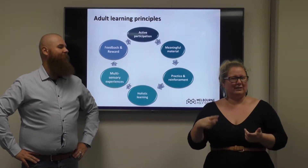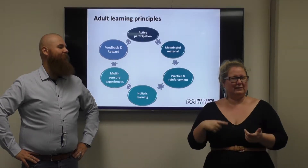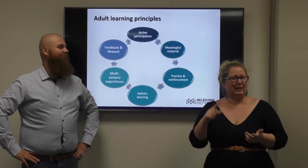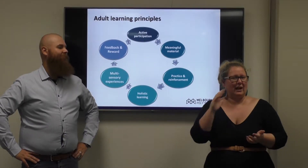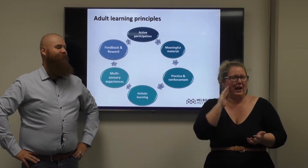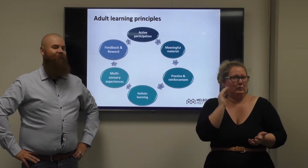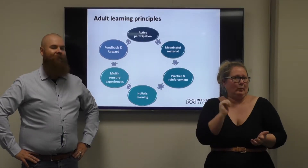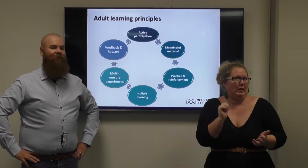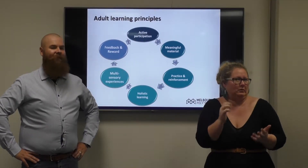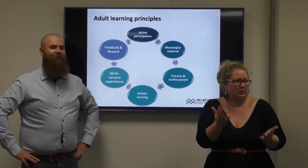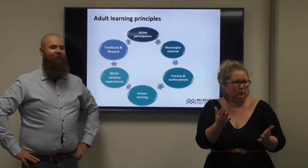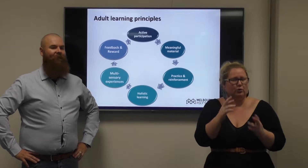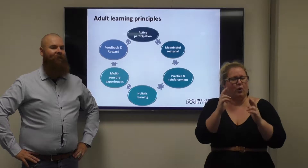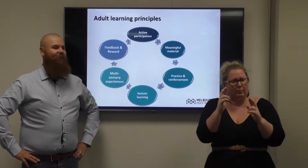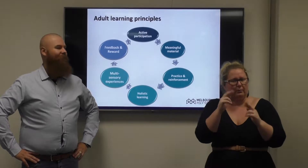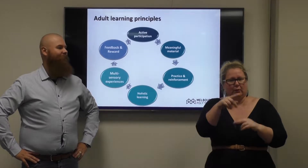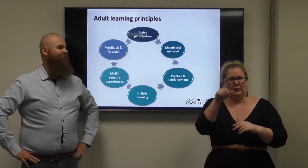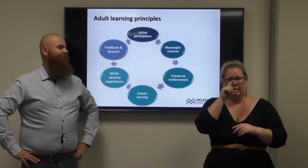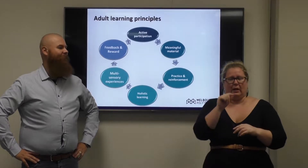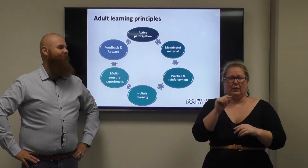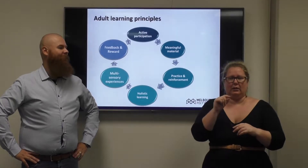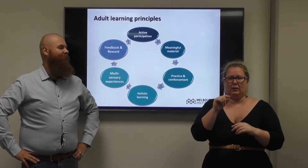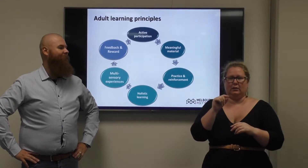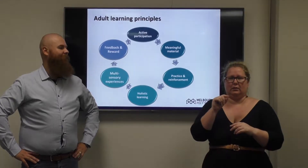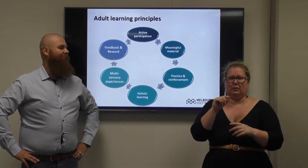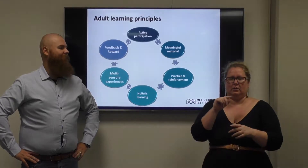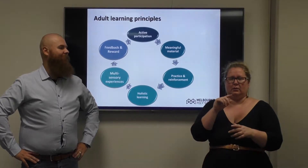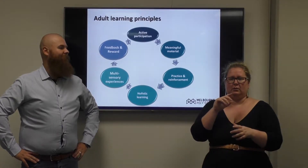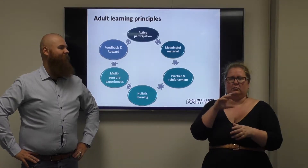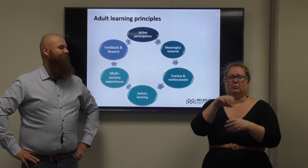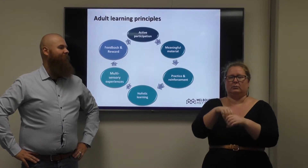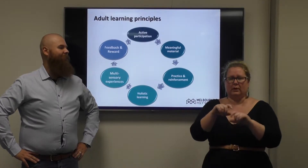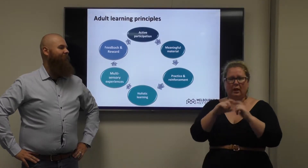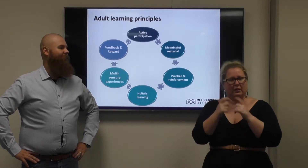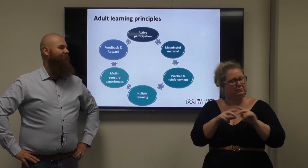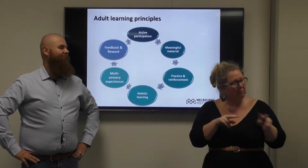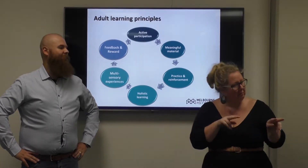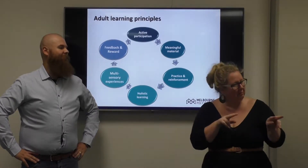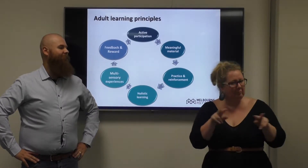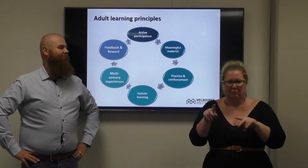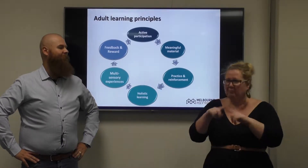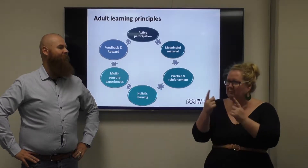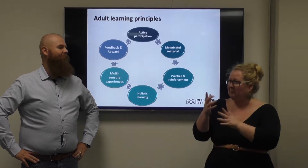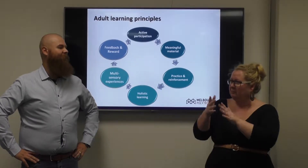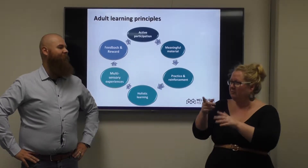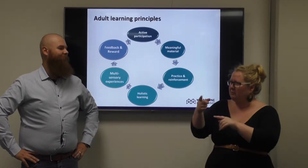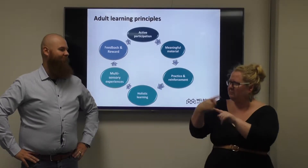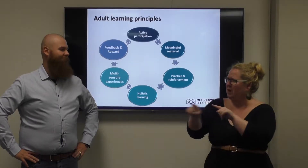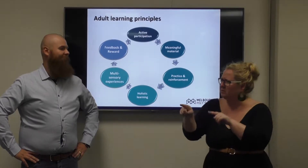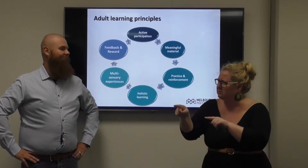and we're all individuals anyway. So I hope that you can all be involved in class and observe each